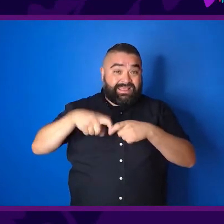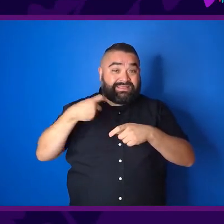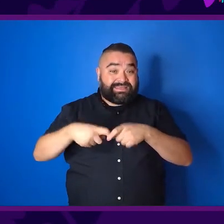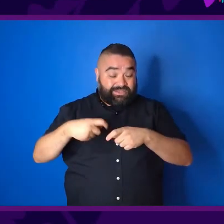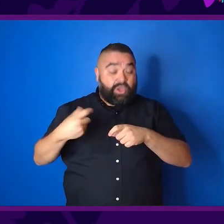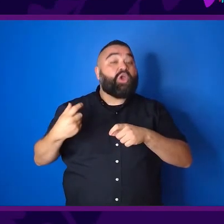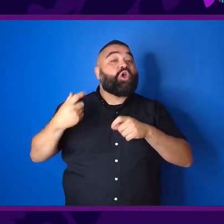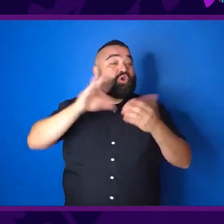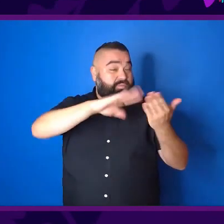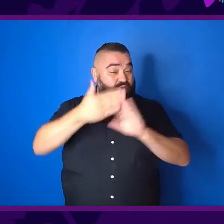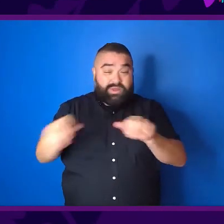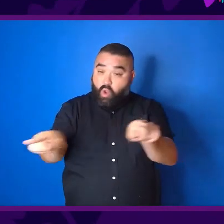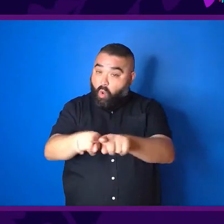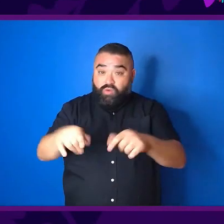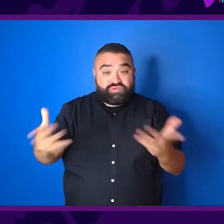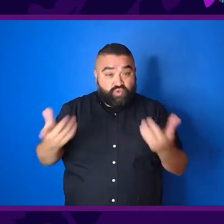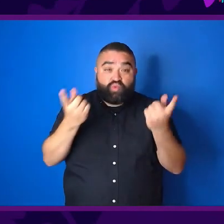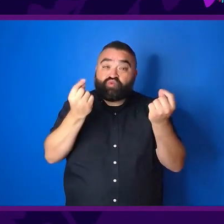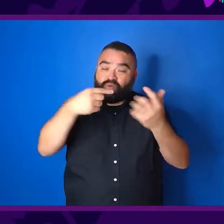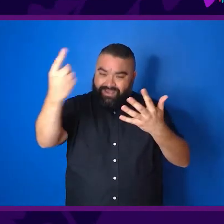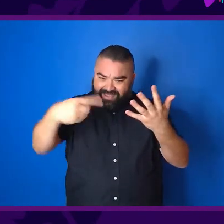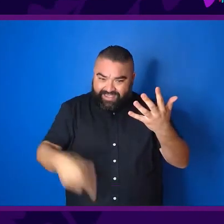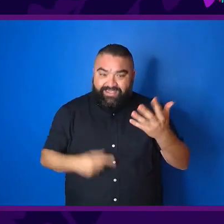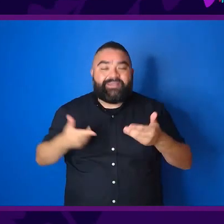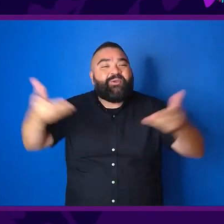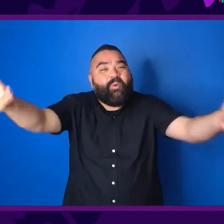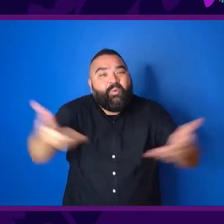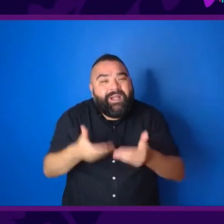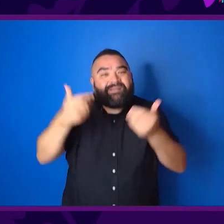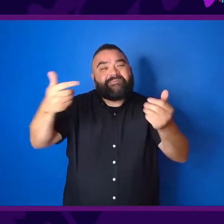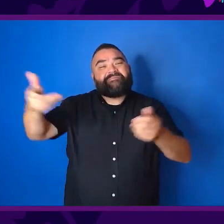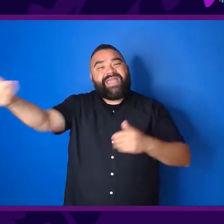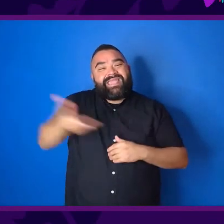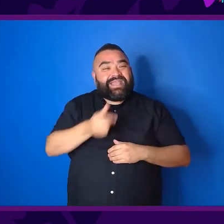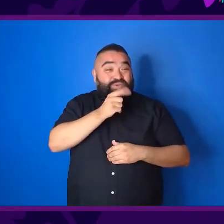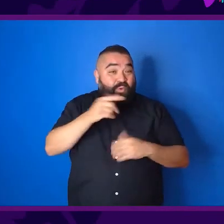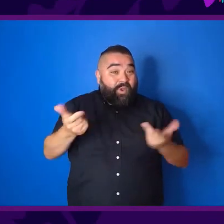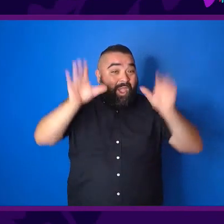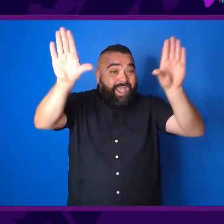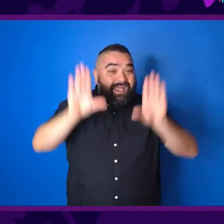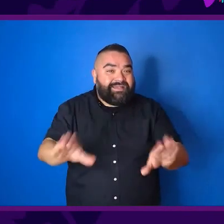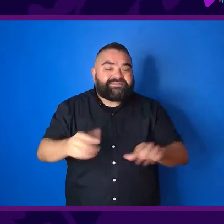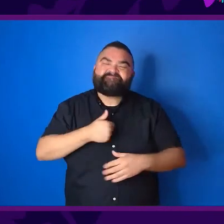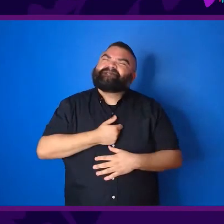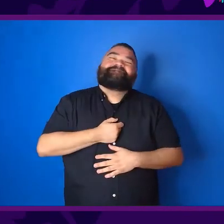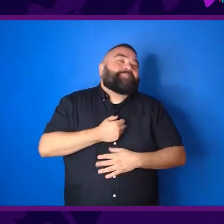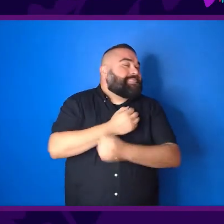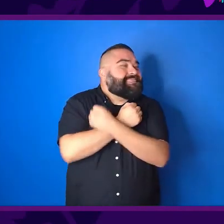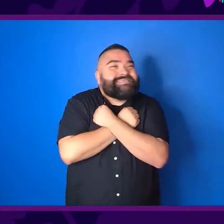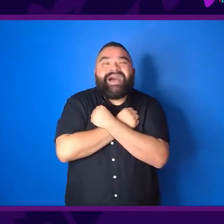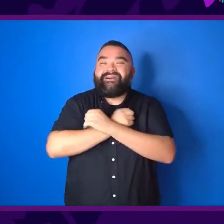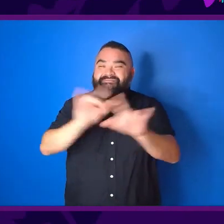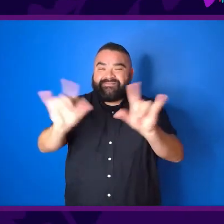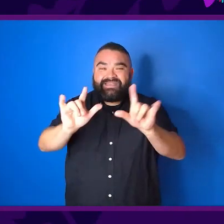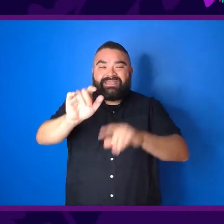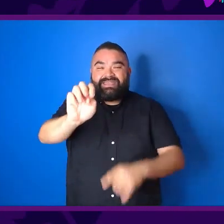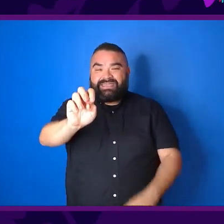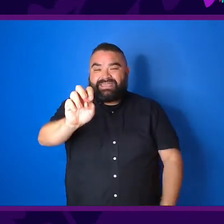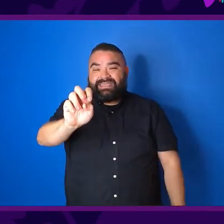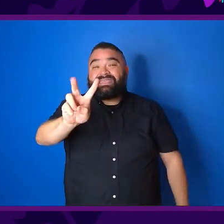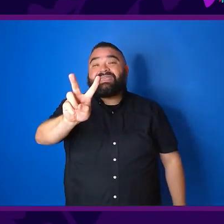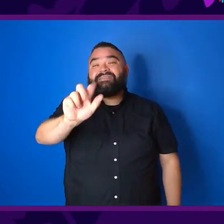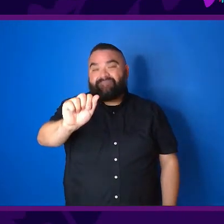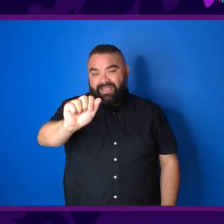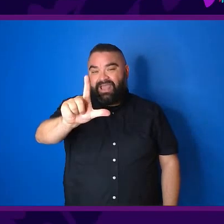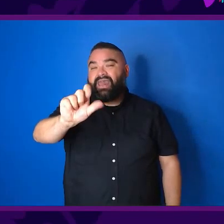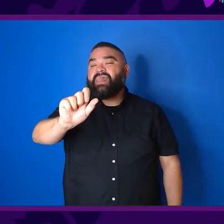done. Please help me welcoming our next guest, the awesome, I love her to death, Eva Longoria.